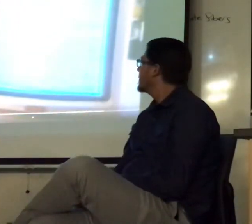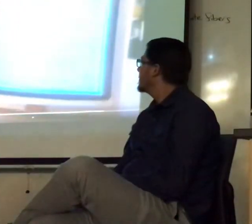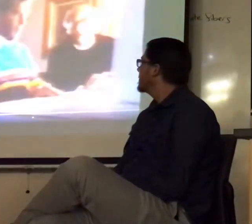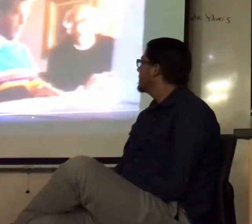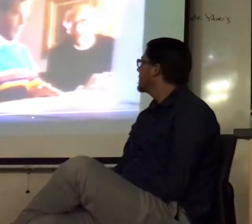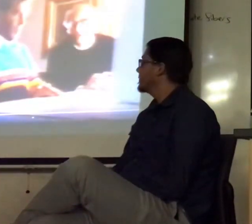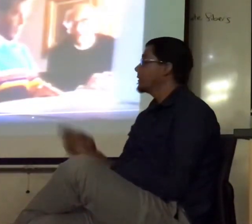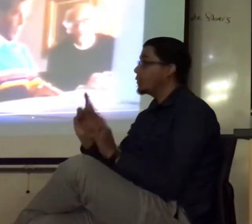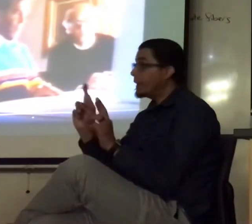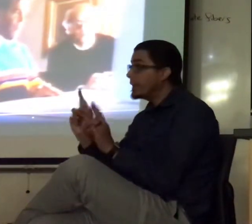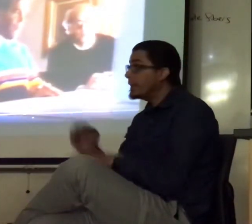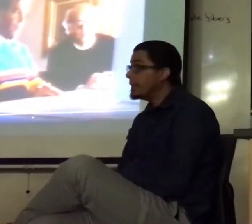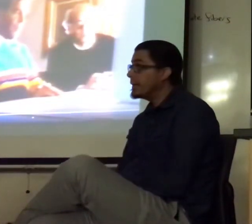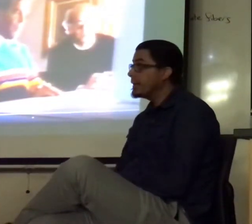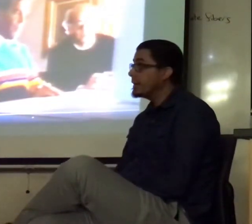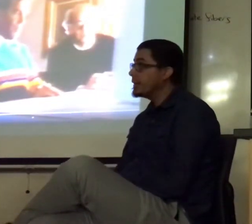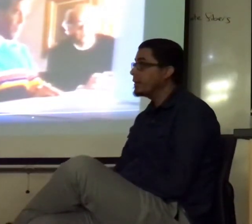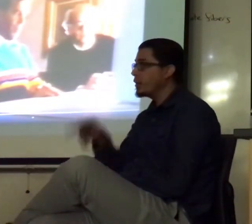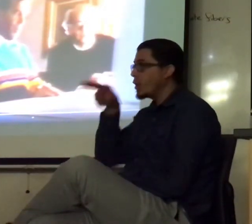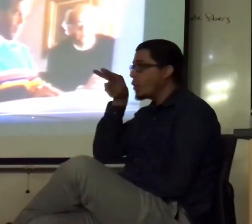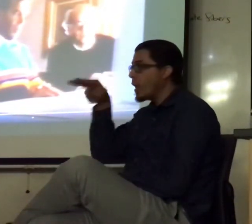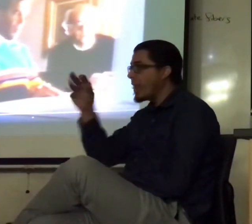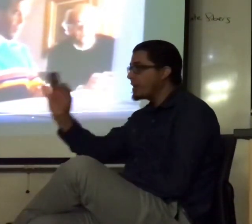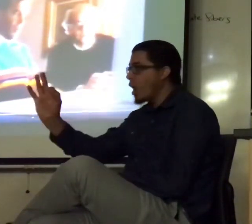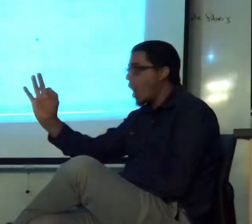And here we go. You ready? Look right at the dot.